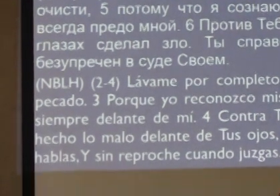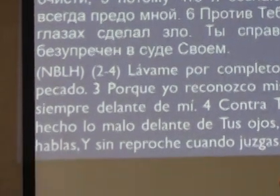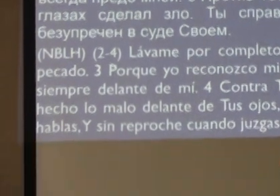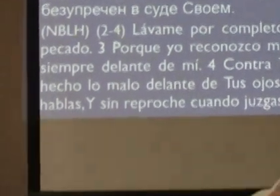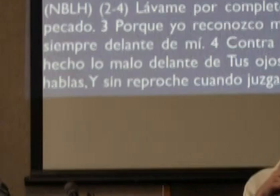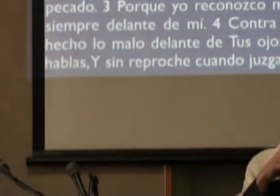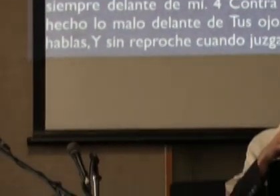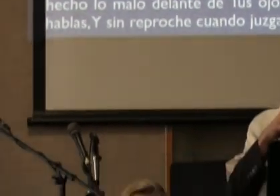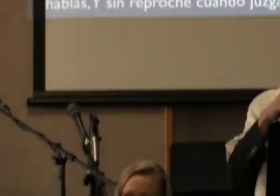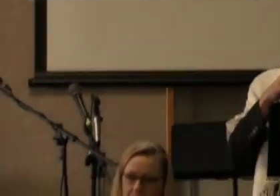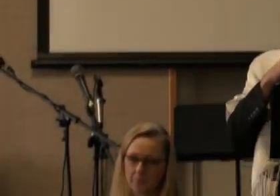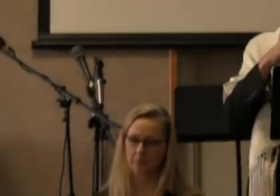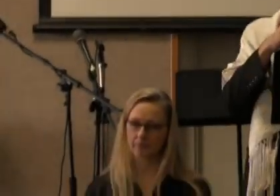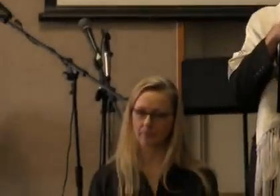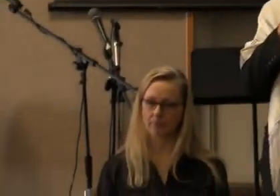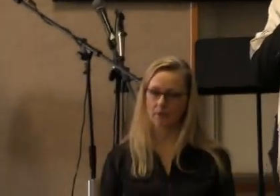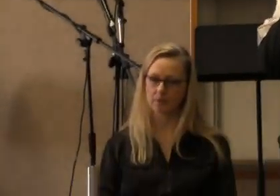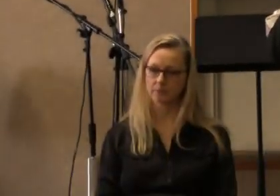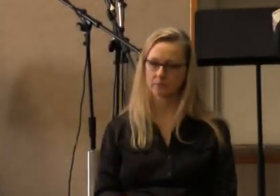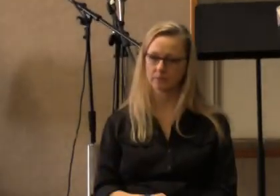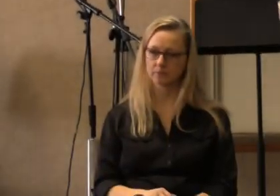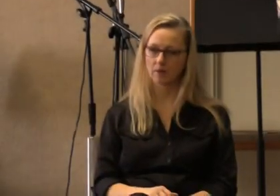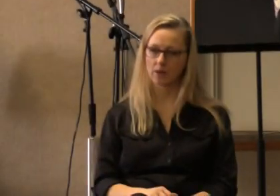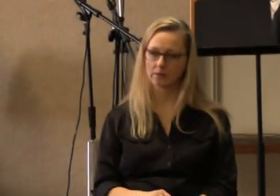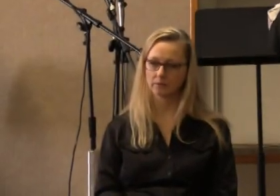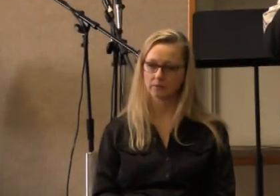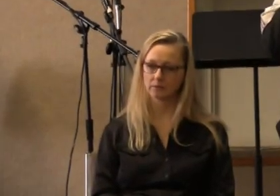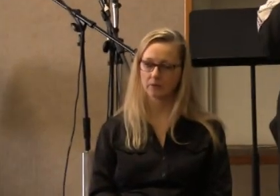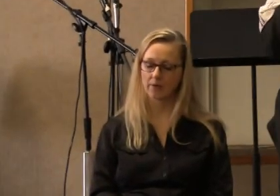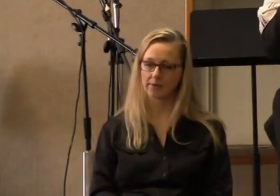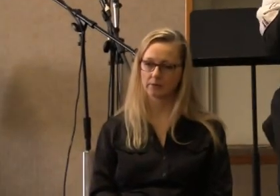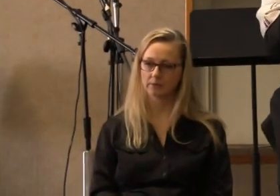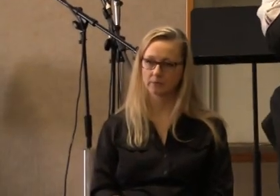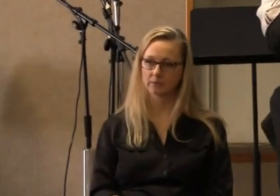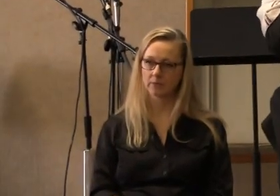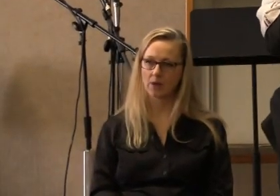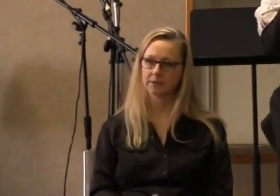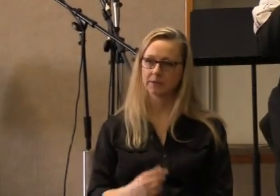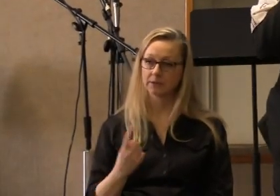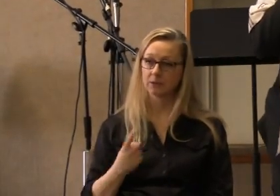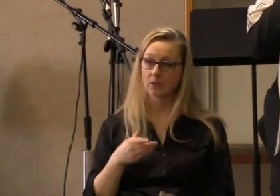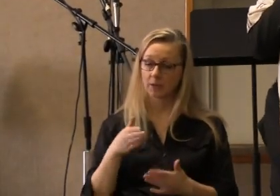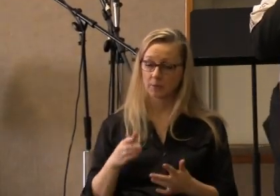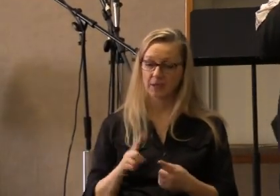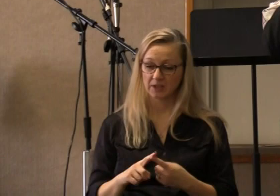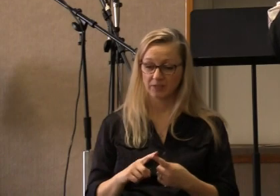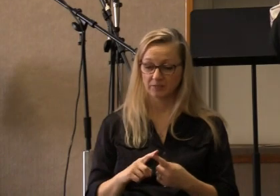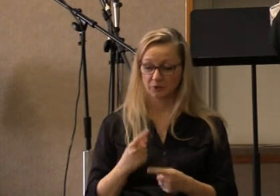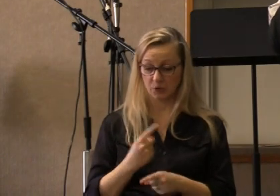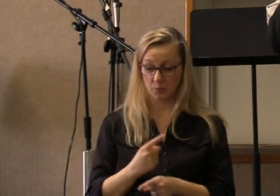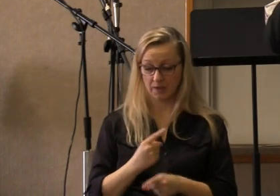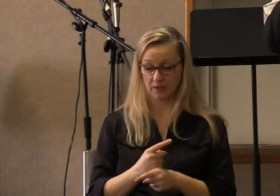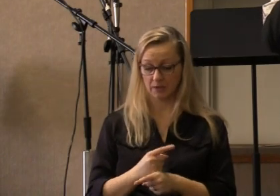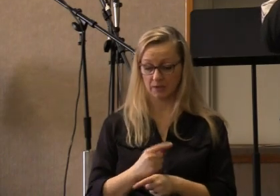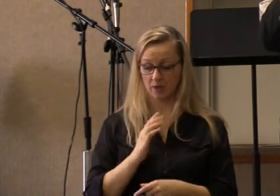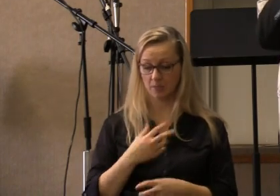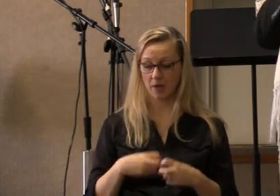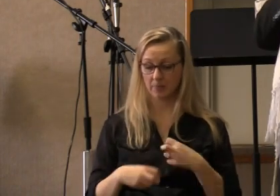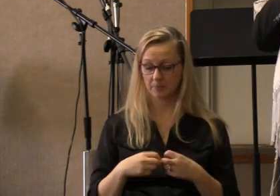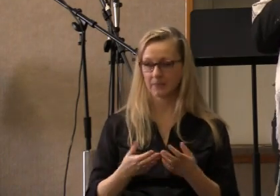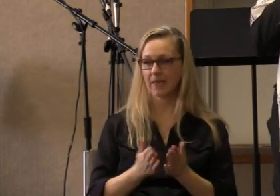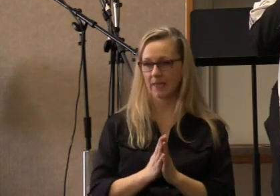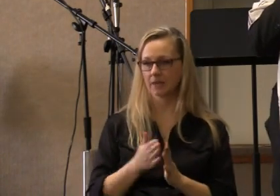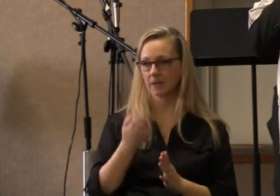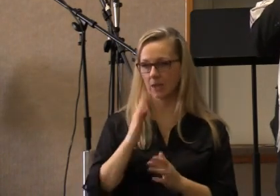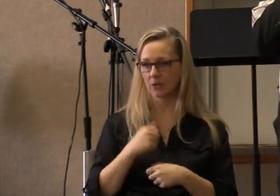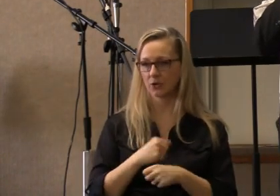this problem, then, is to ask God to create a new heart in you, just like David did. Psalm